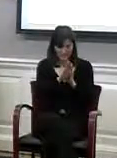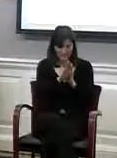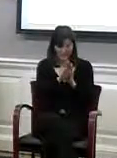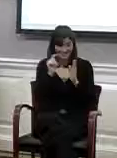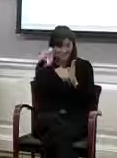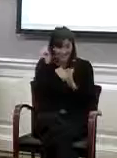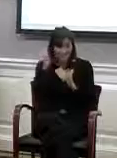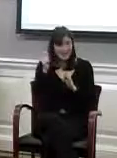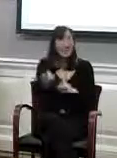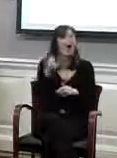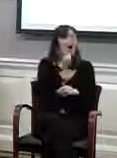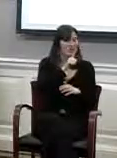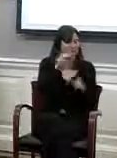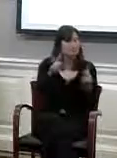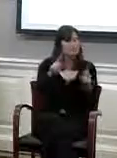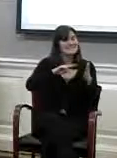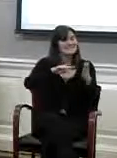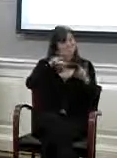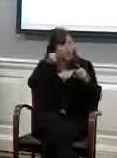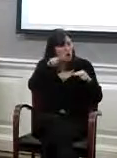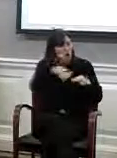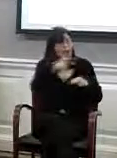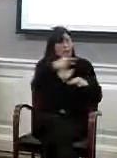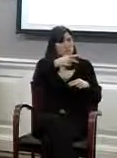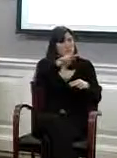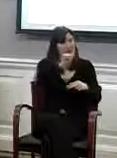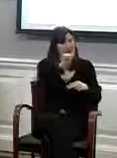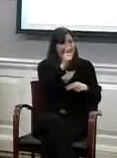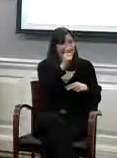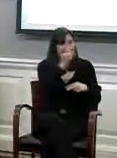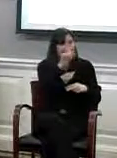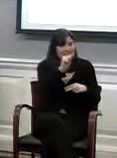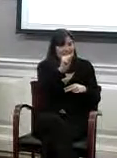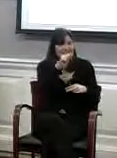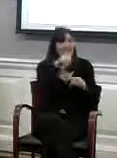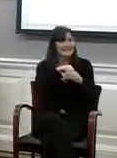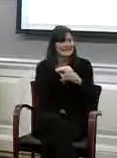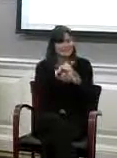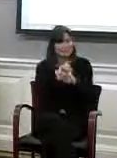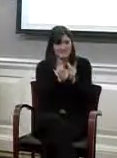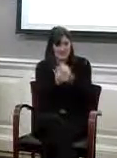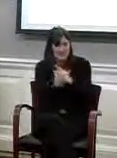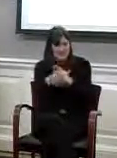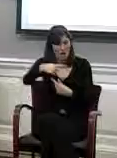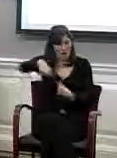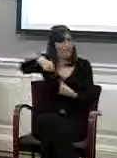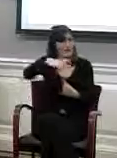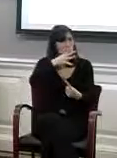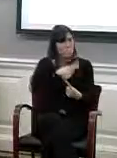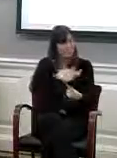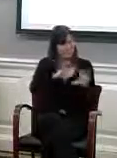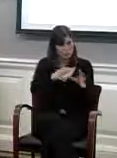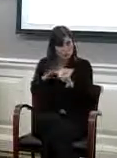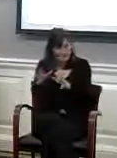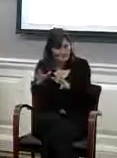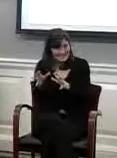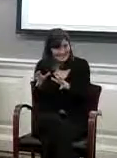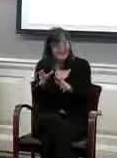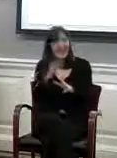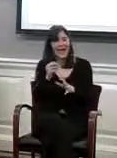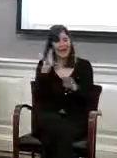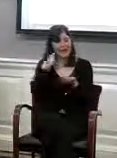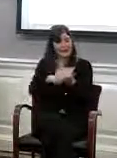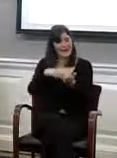looked at the study of praxis in relation to transformative changes in women's groups and has recognized the essential role of building